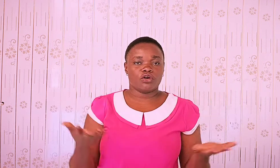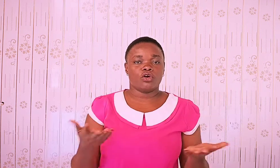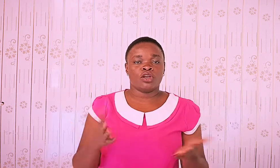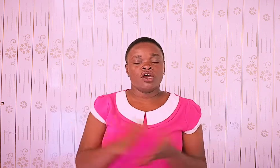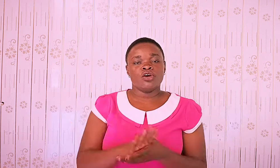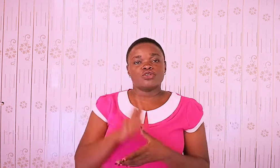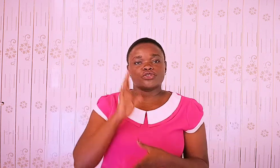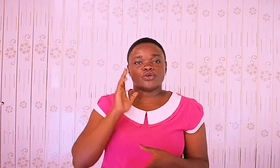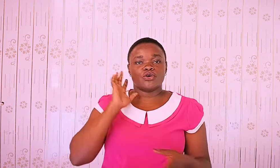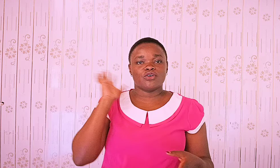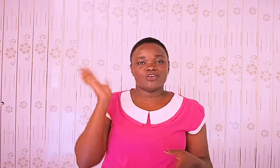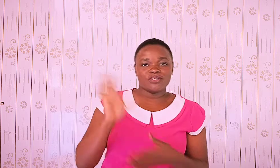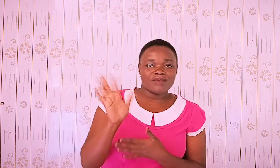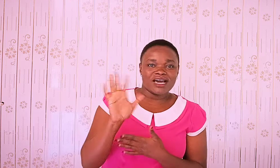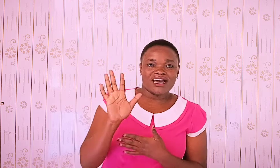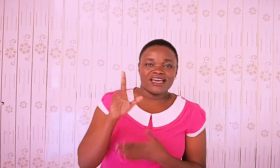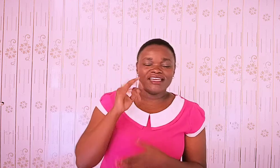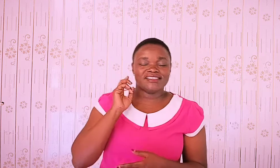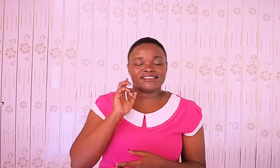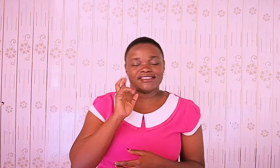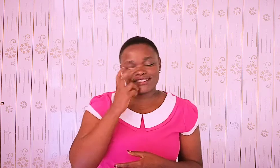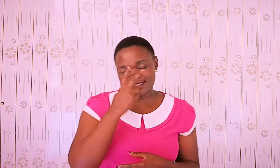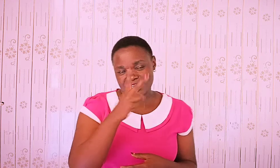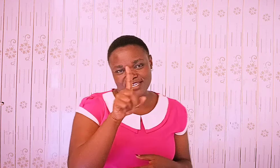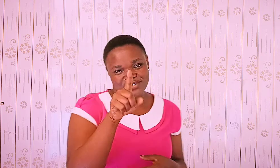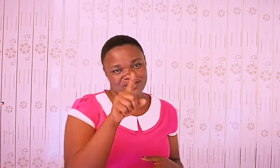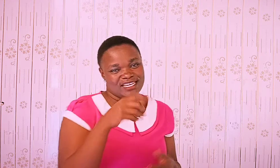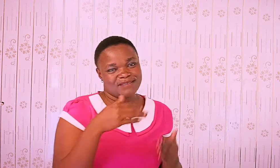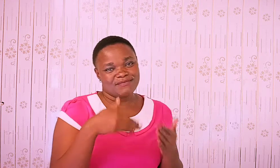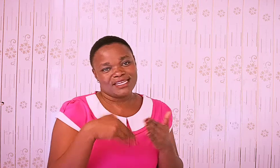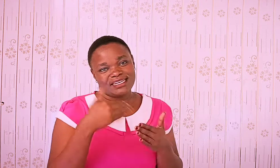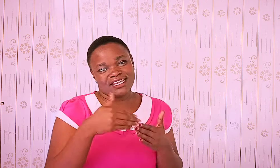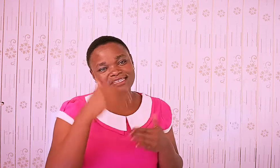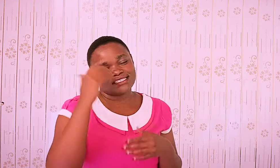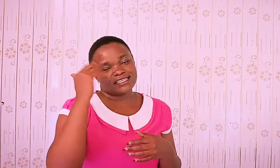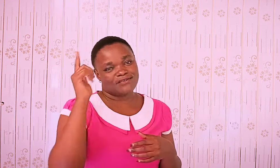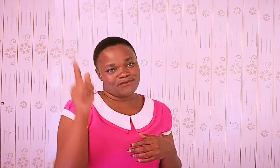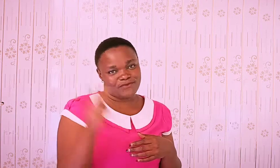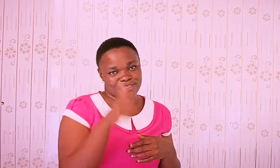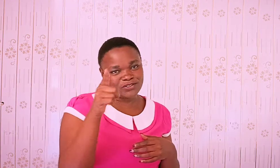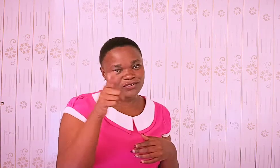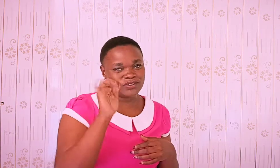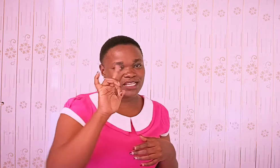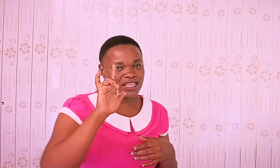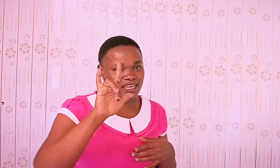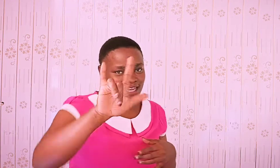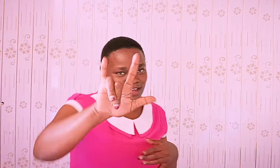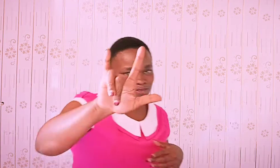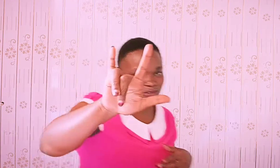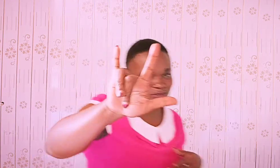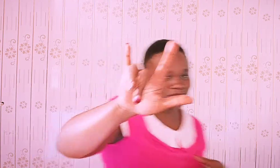call. So goodbye. See you in my next video. Love you.